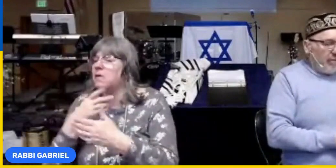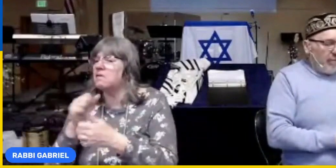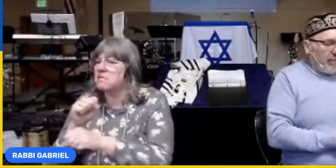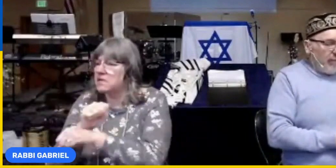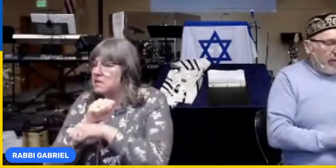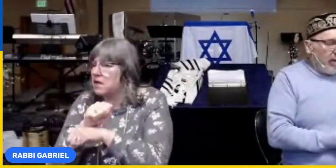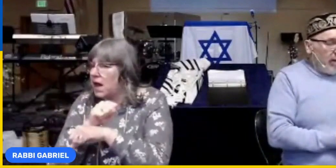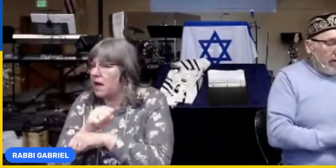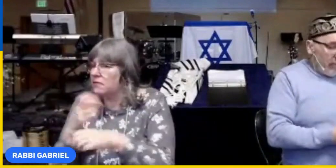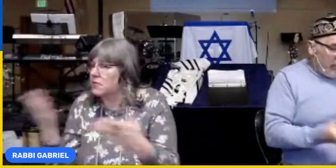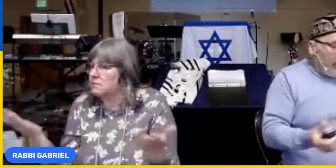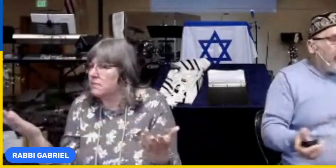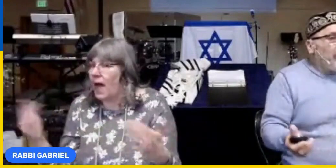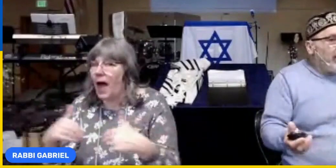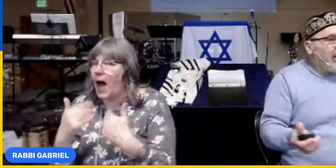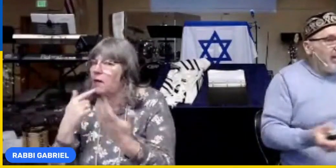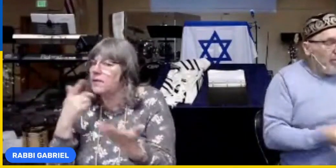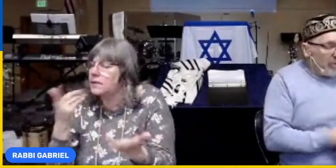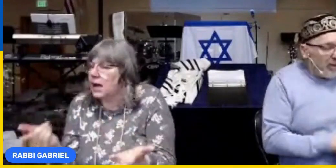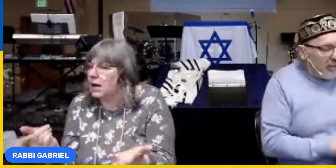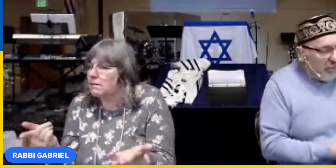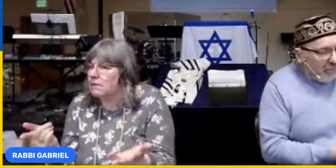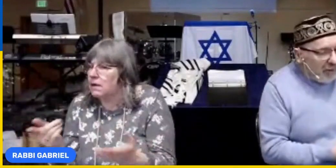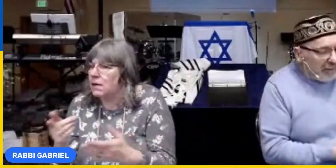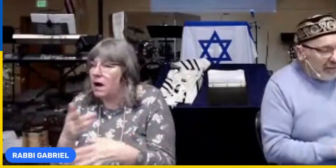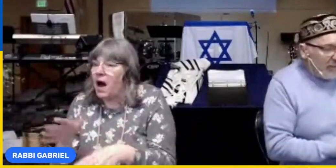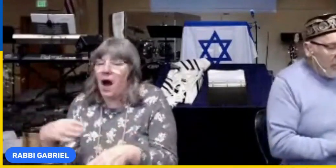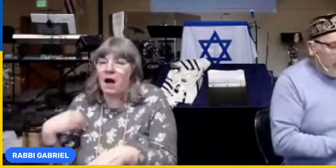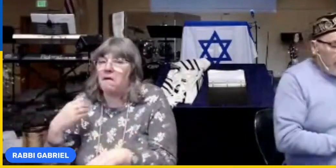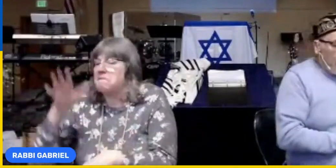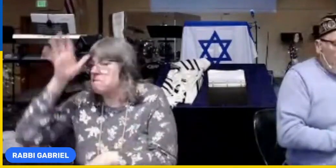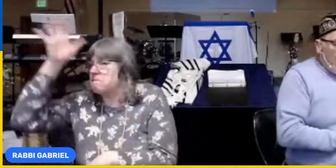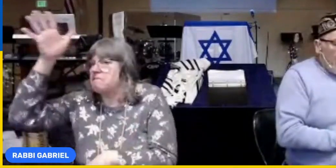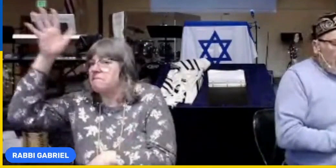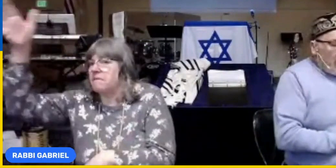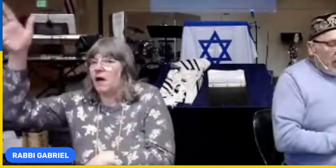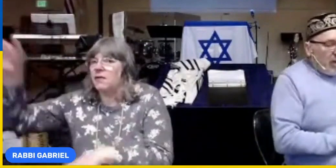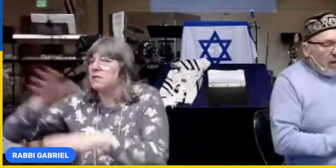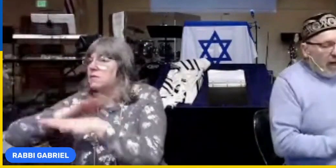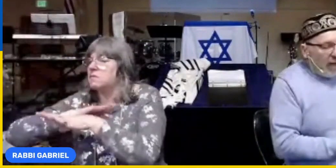truth? First of all, like I said, we must